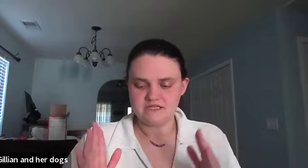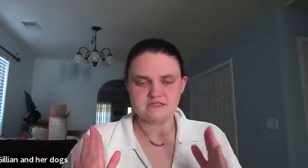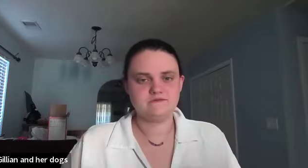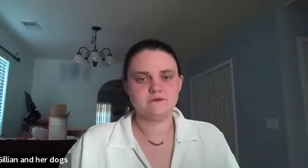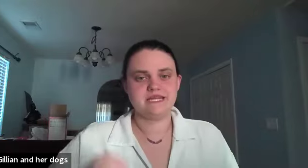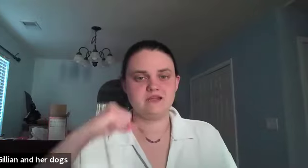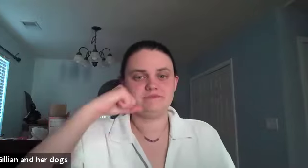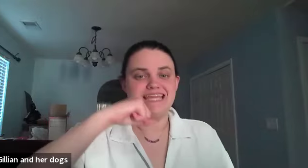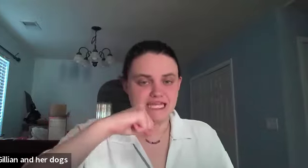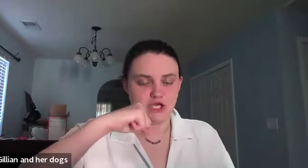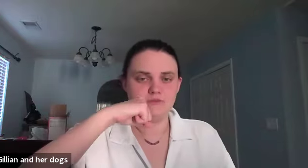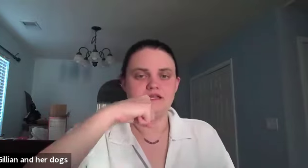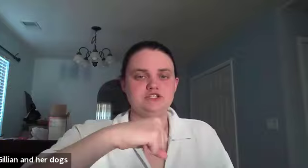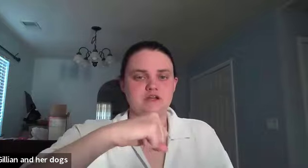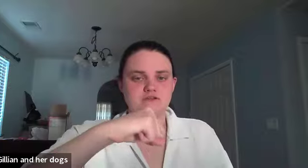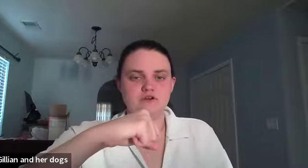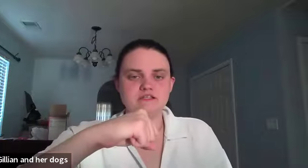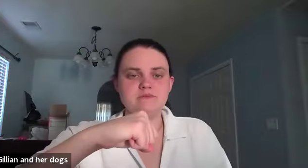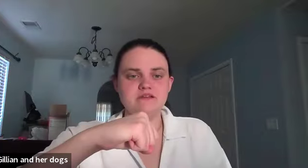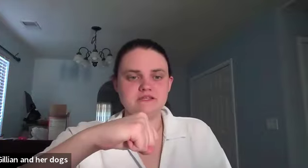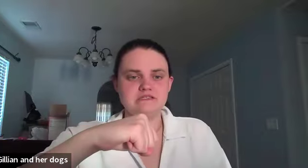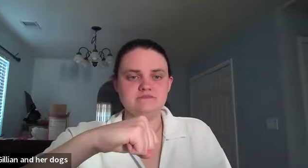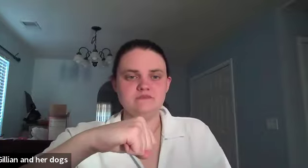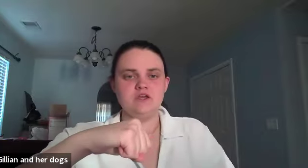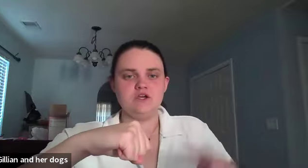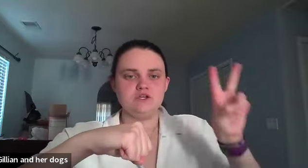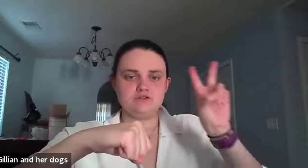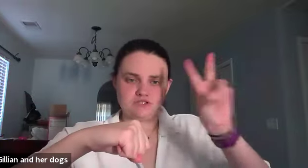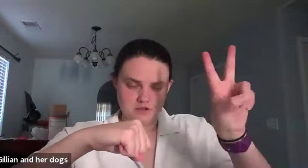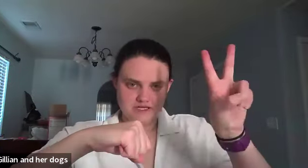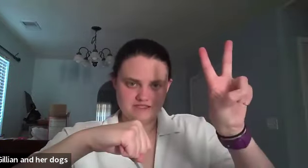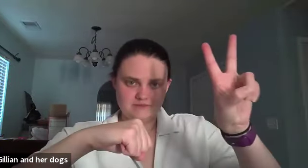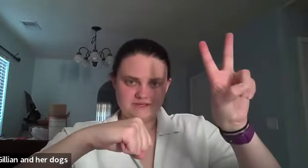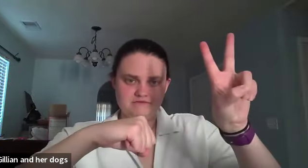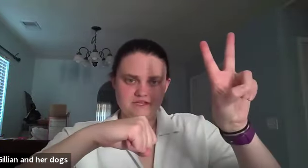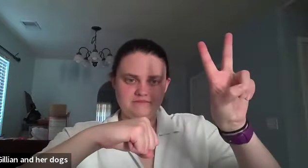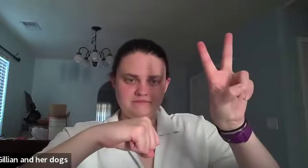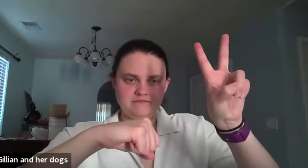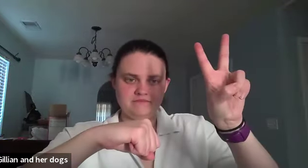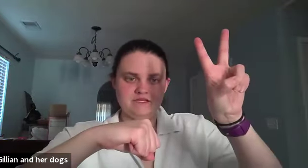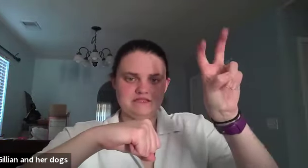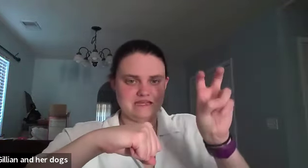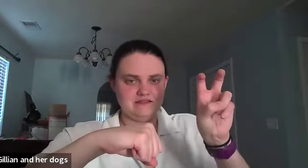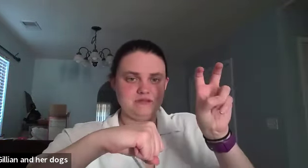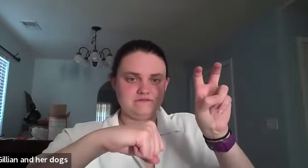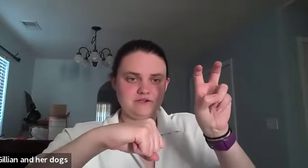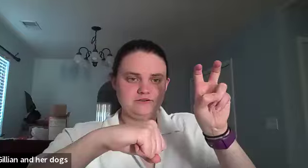main sign for potato is you're going to have your non-dominant fist. Your dominant is going to be in a V, slightly bent